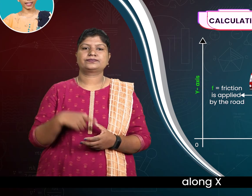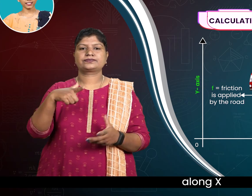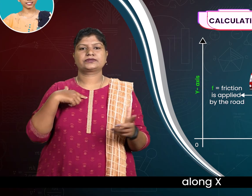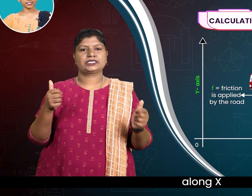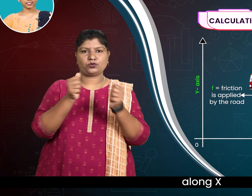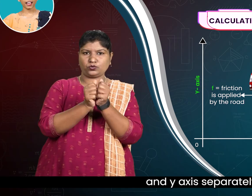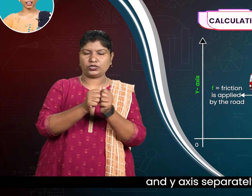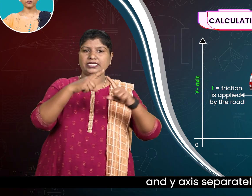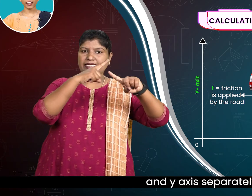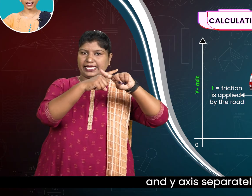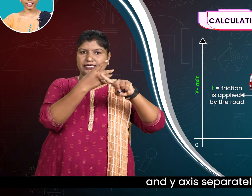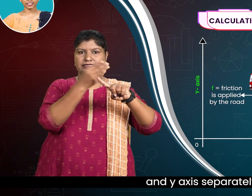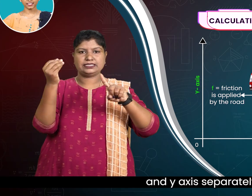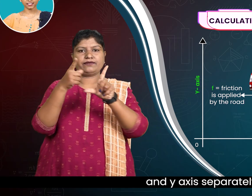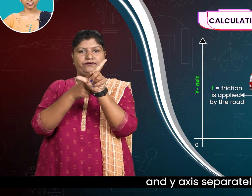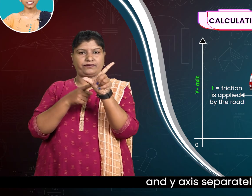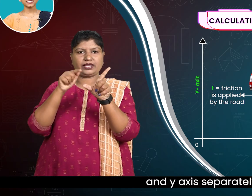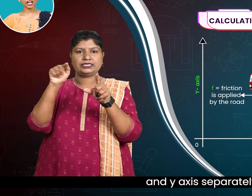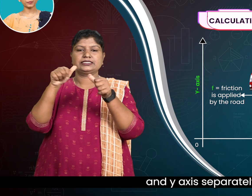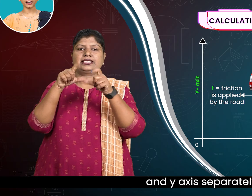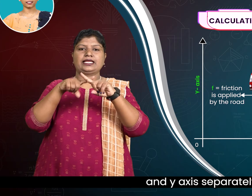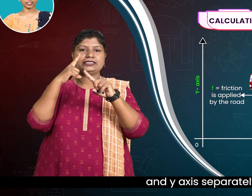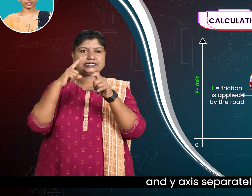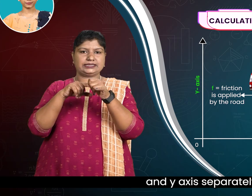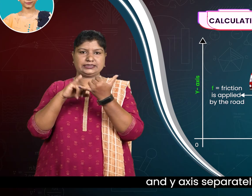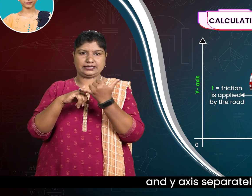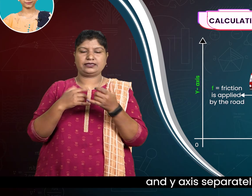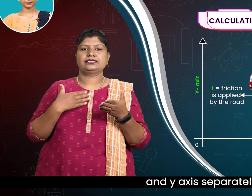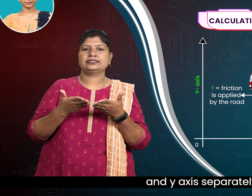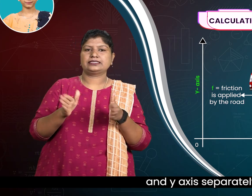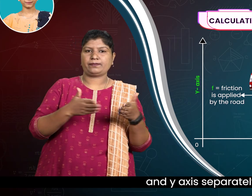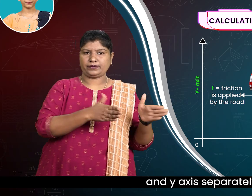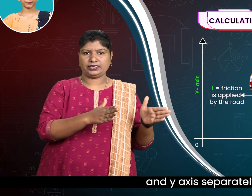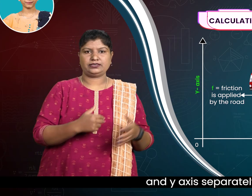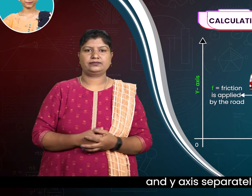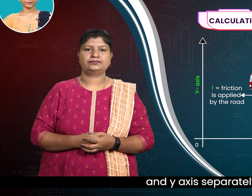along x and y-axis separately.